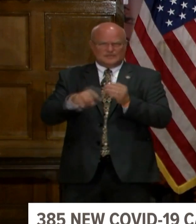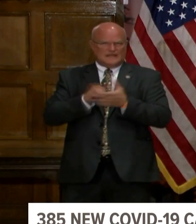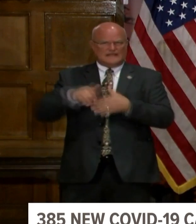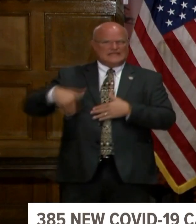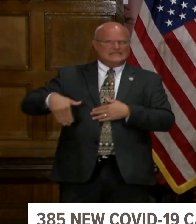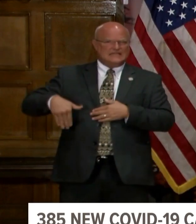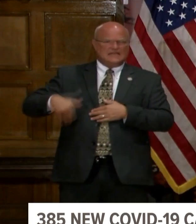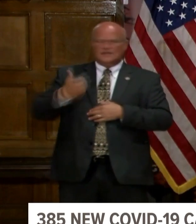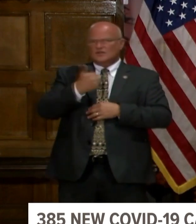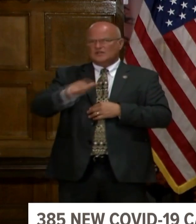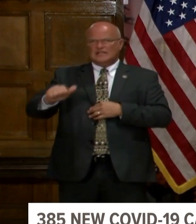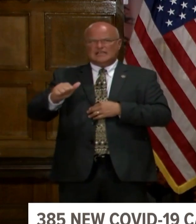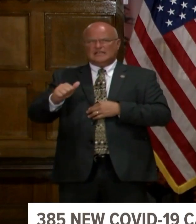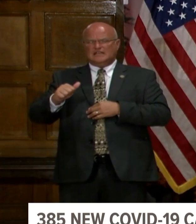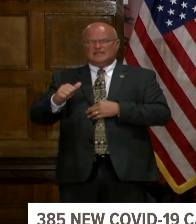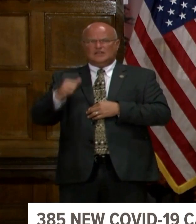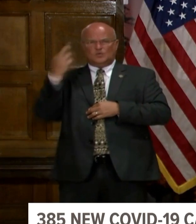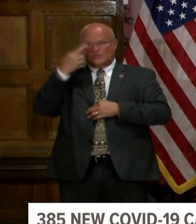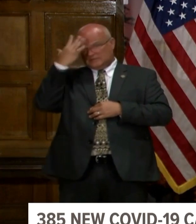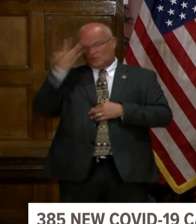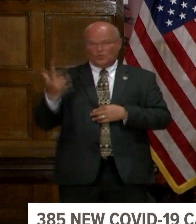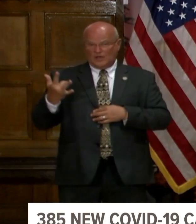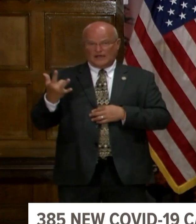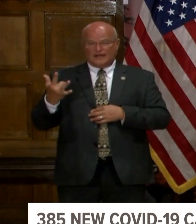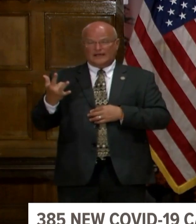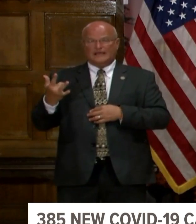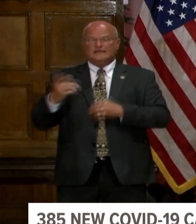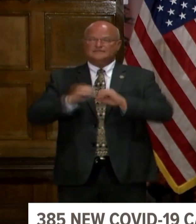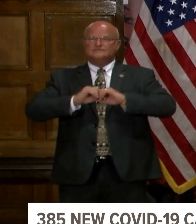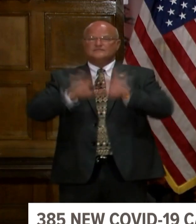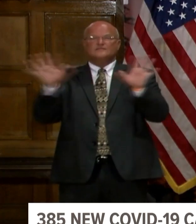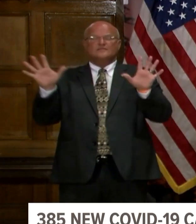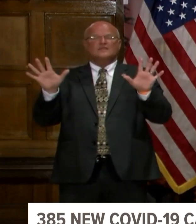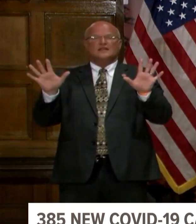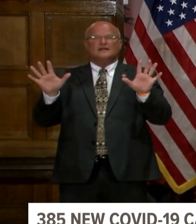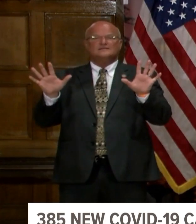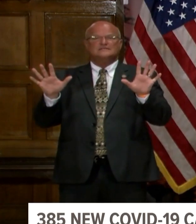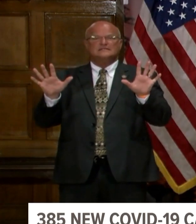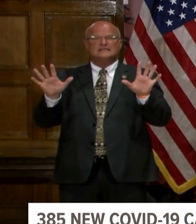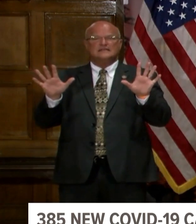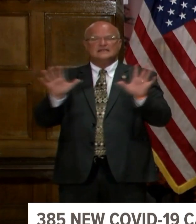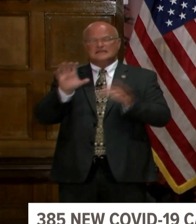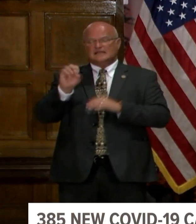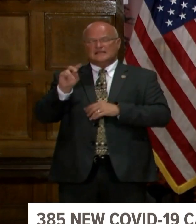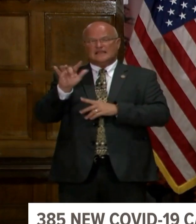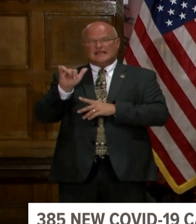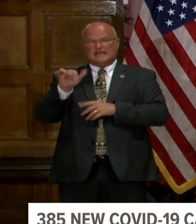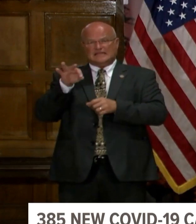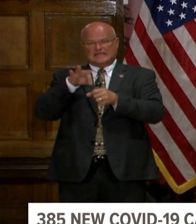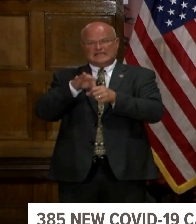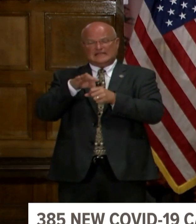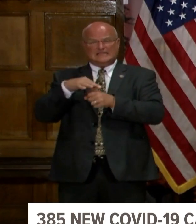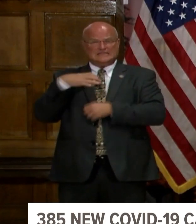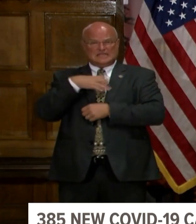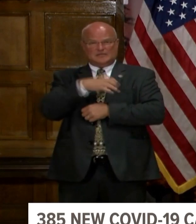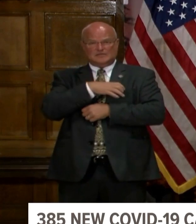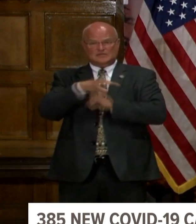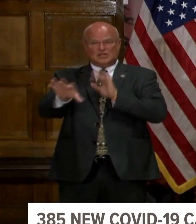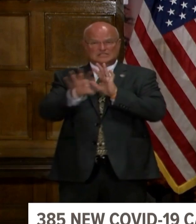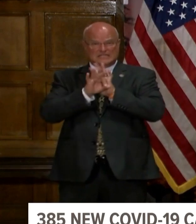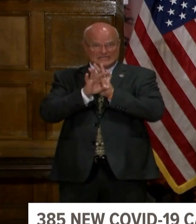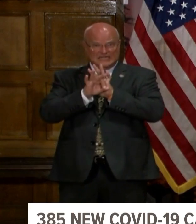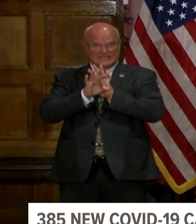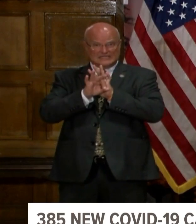that yet or any justification for that. Obviously, the county election commissioners are